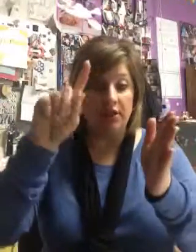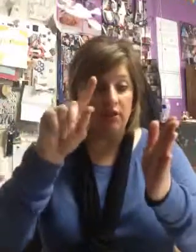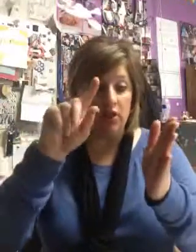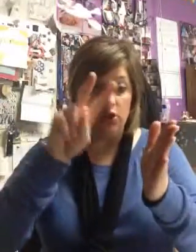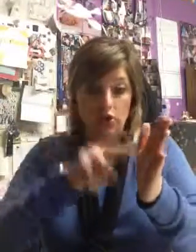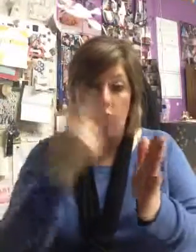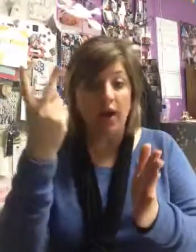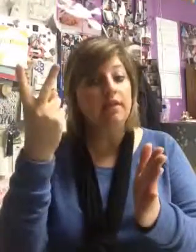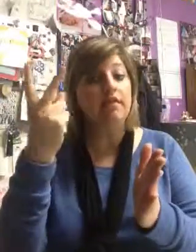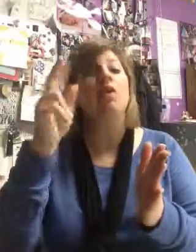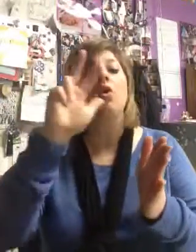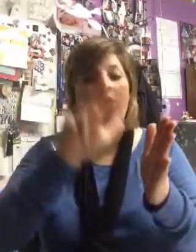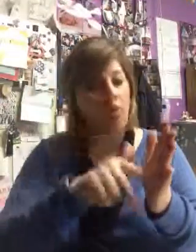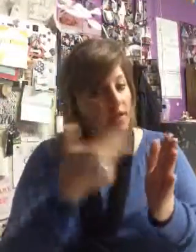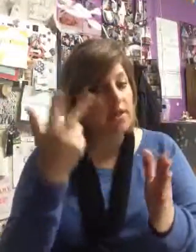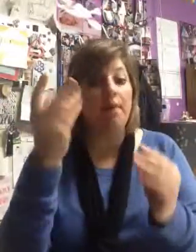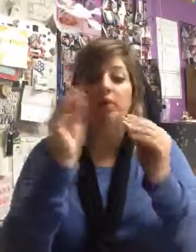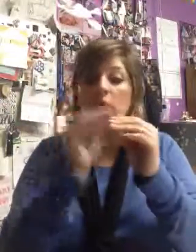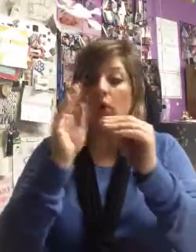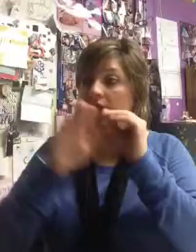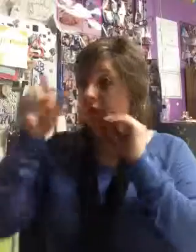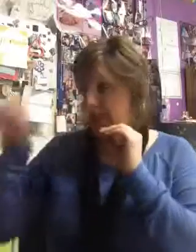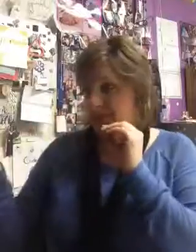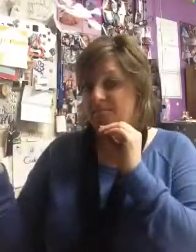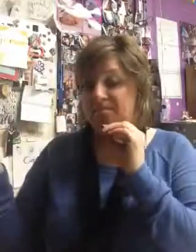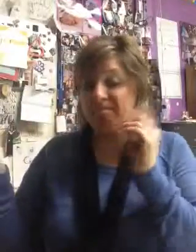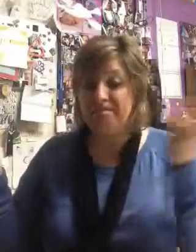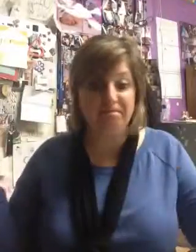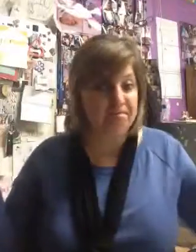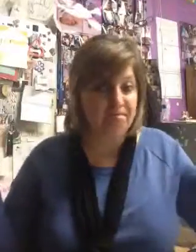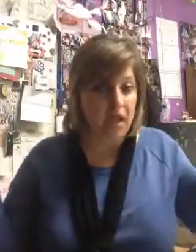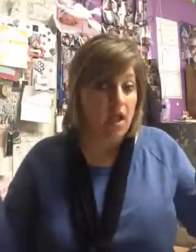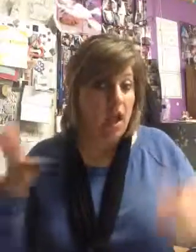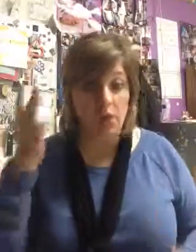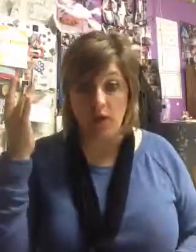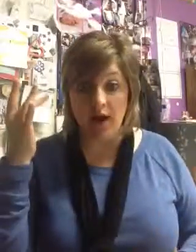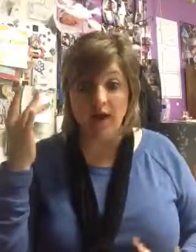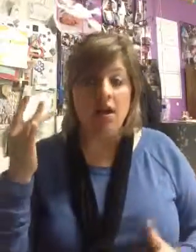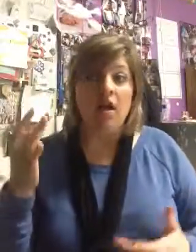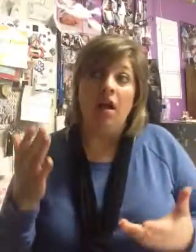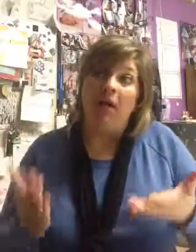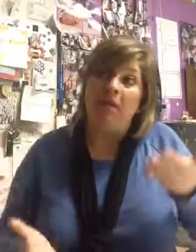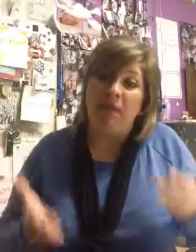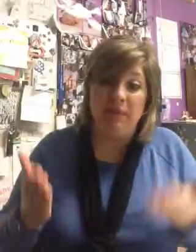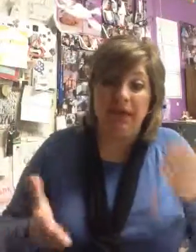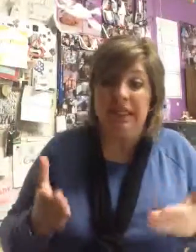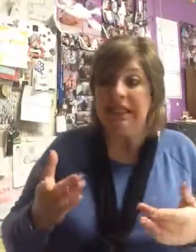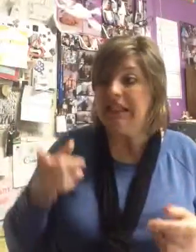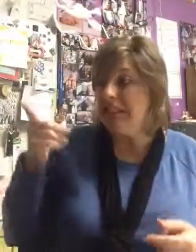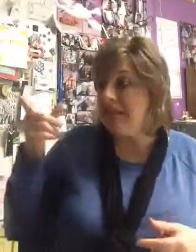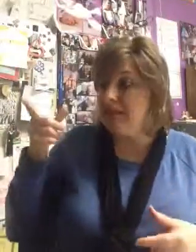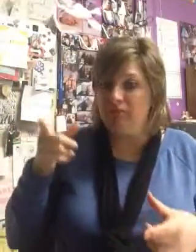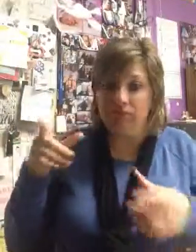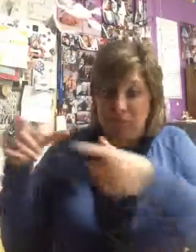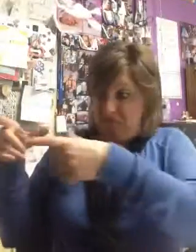is twice, 3 times more than them. And why? Maybe